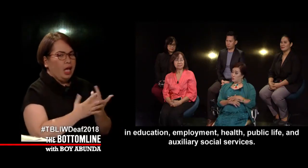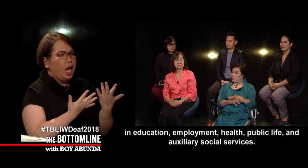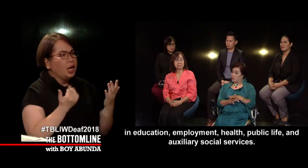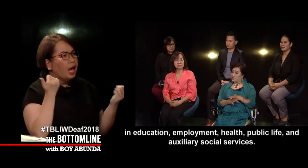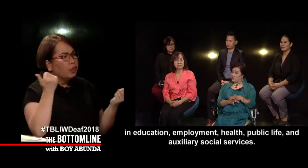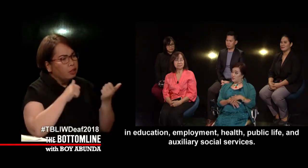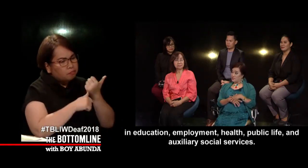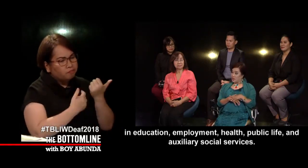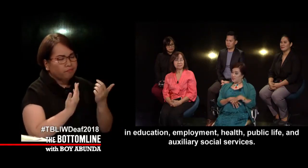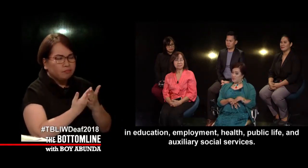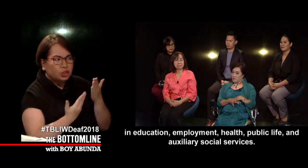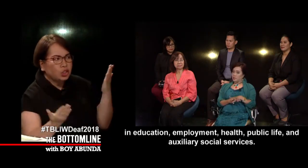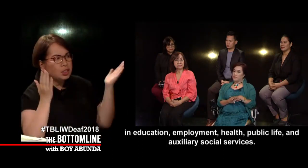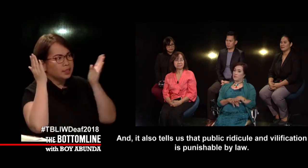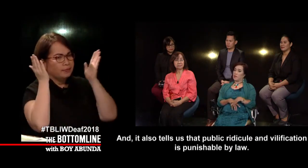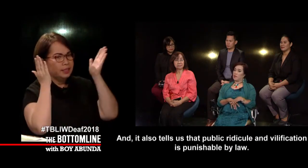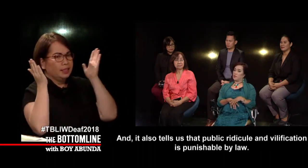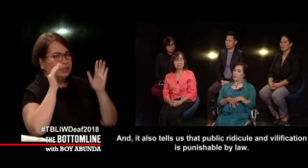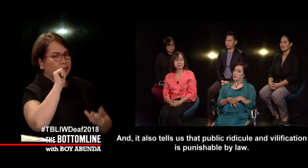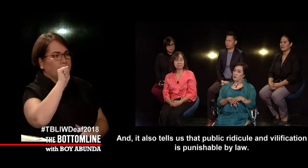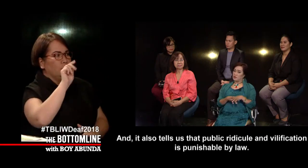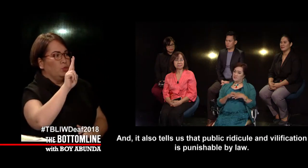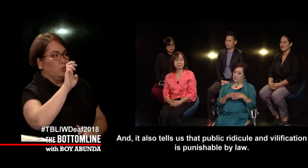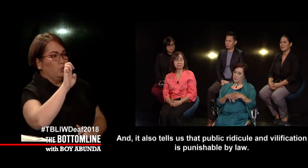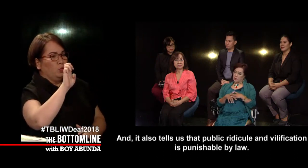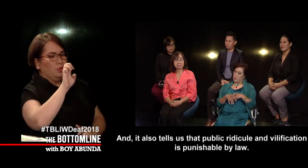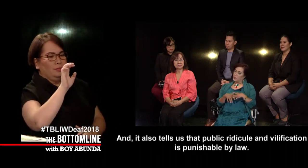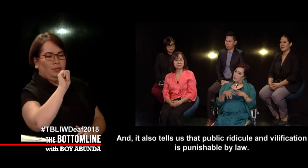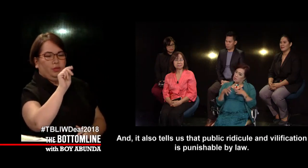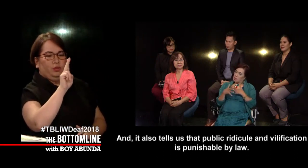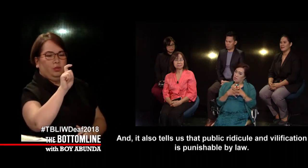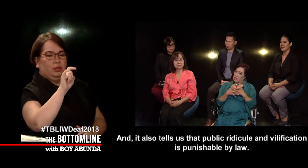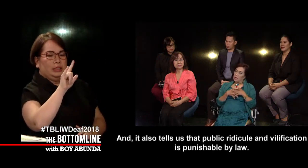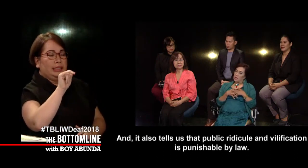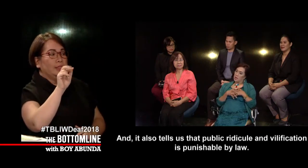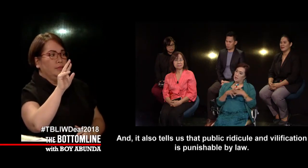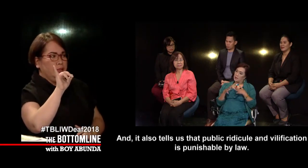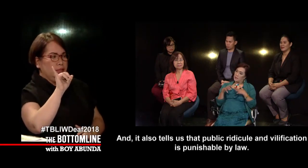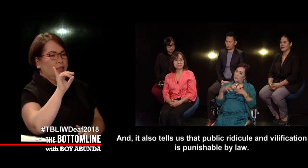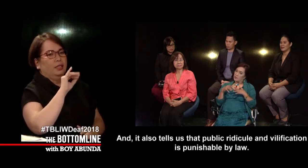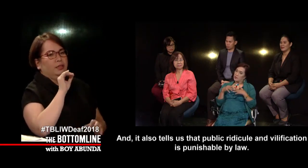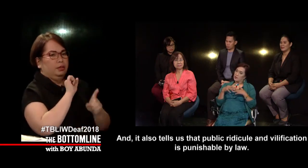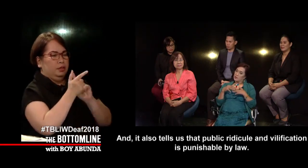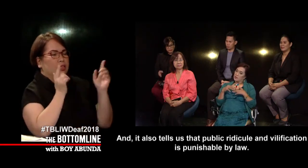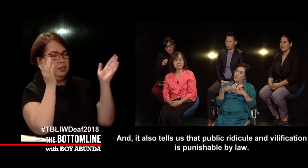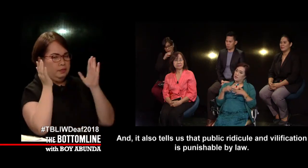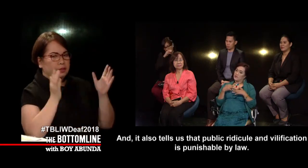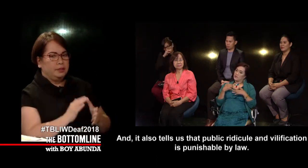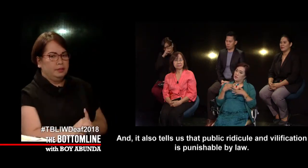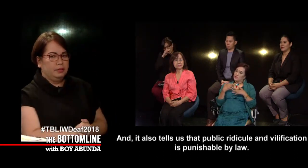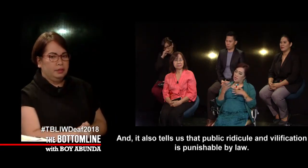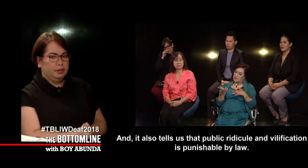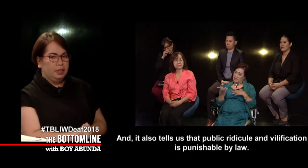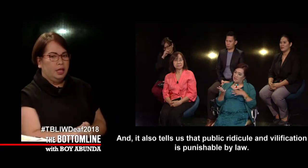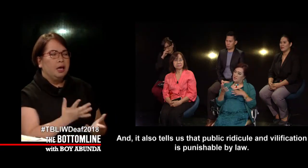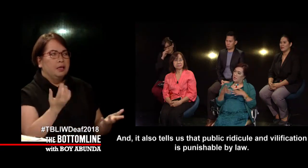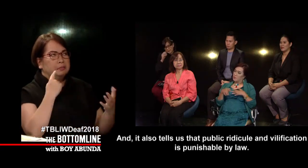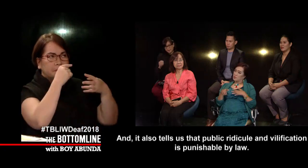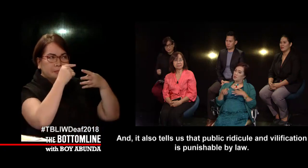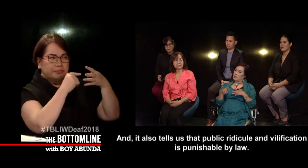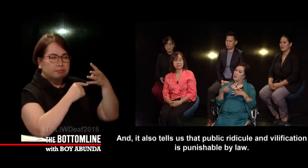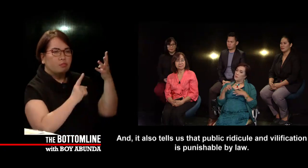auxiliary social services. And it also it also tells